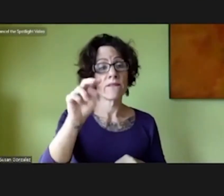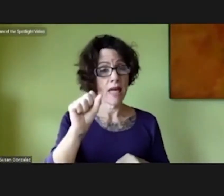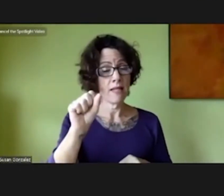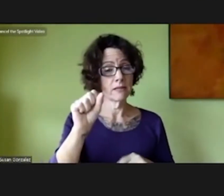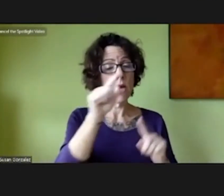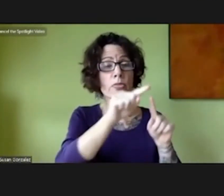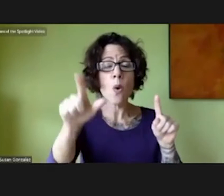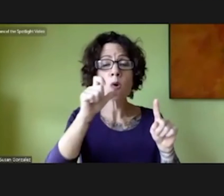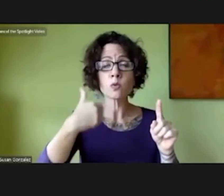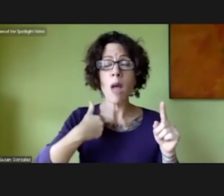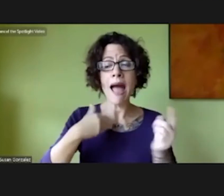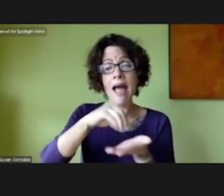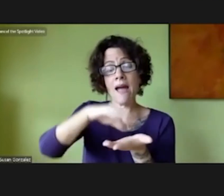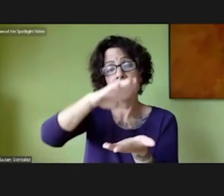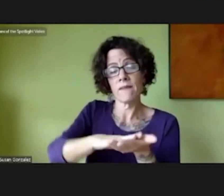the court's view.